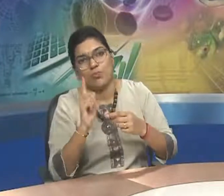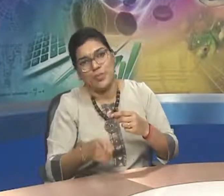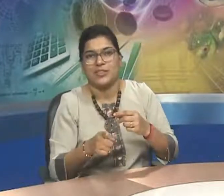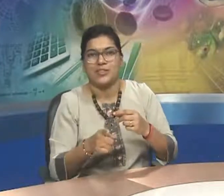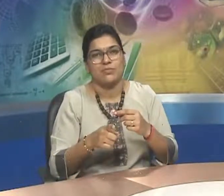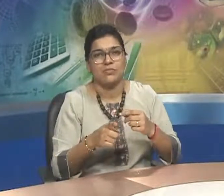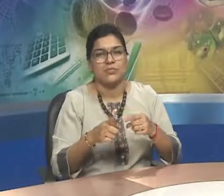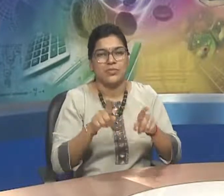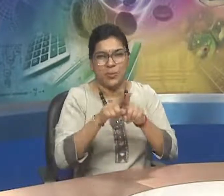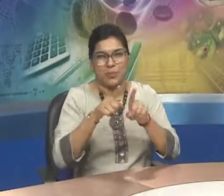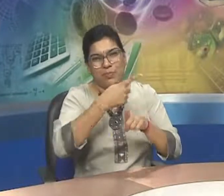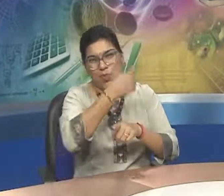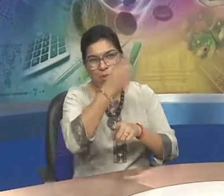term